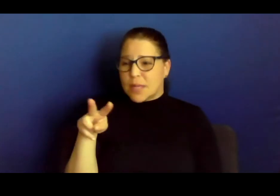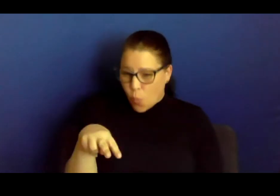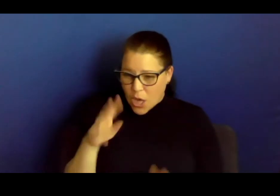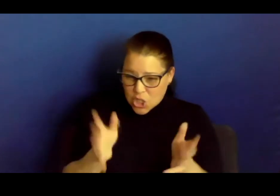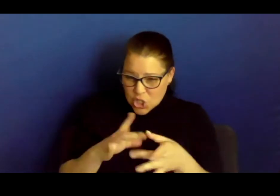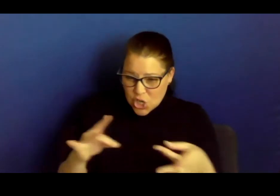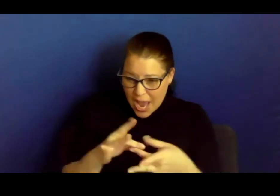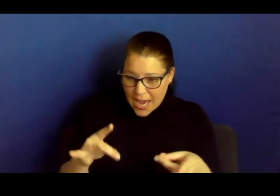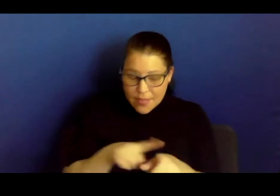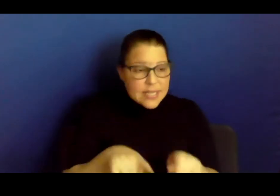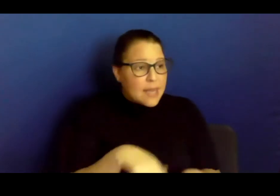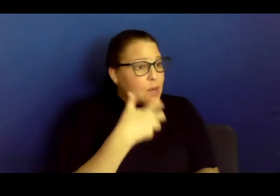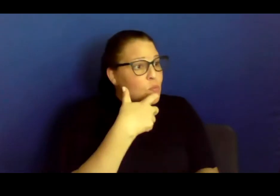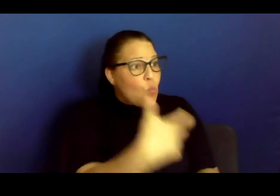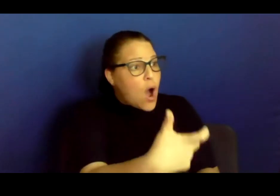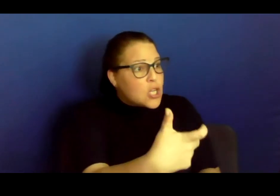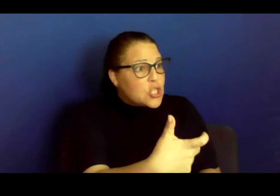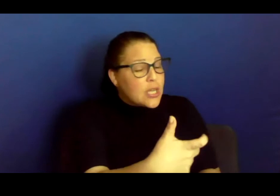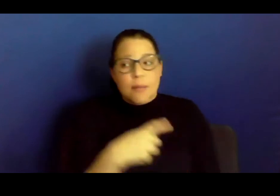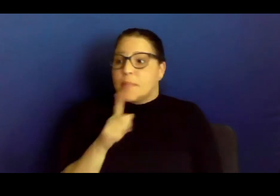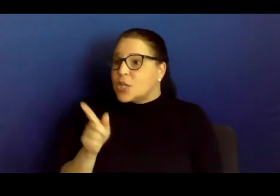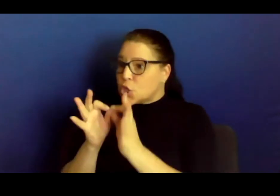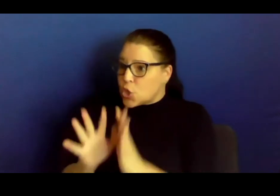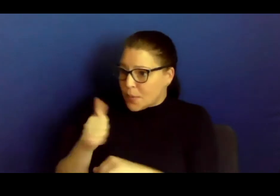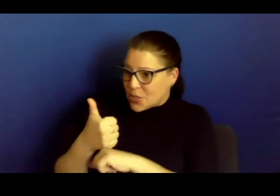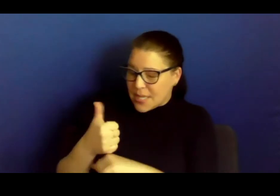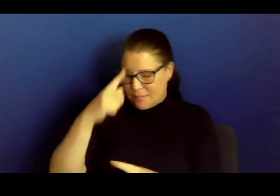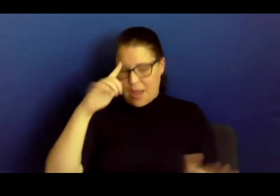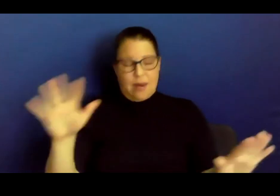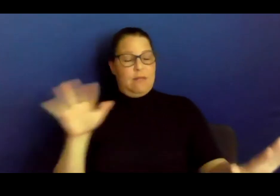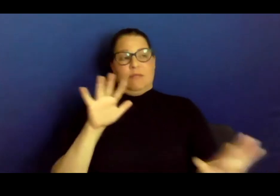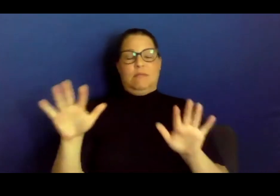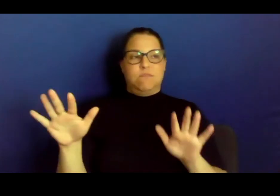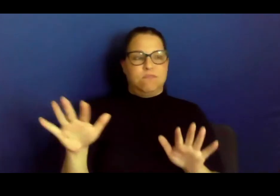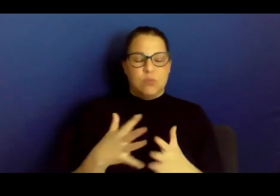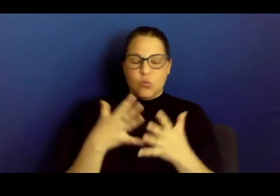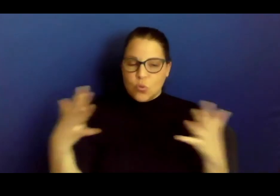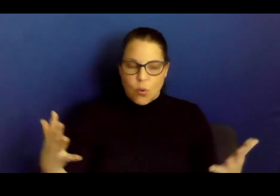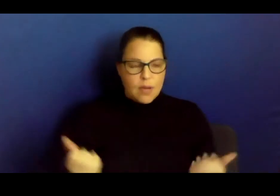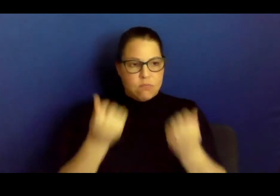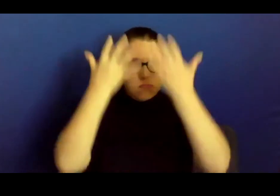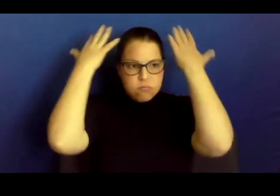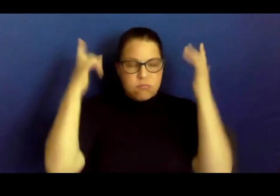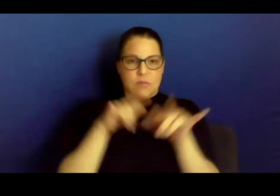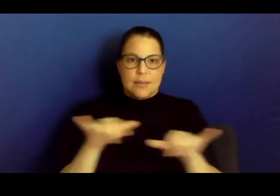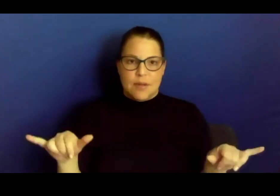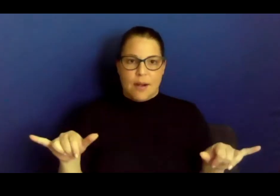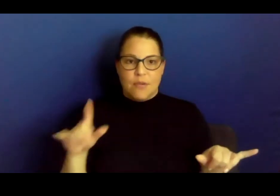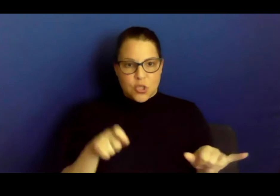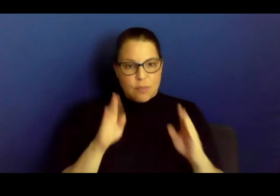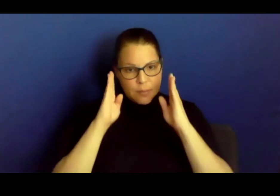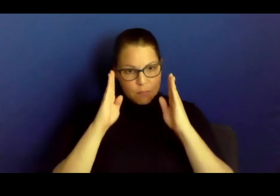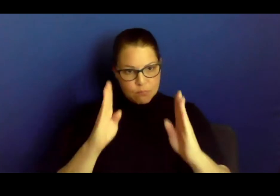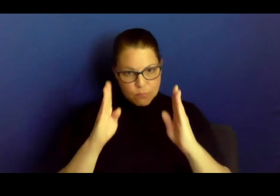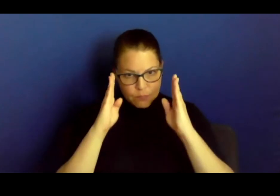looking at the facilitators and then seeing if their interpreters are all set, like my mind is going to go to a million different places instead of being here